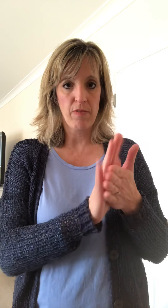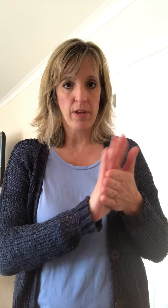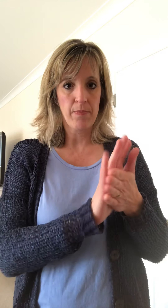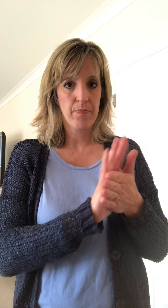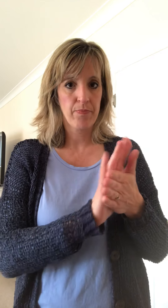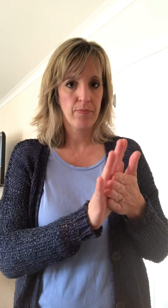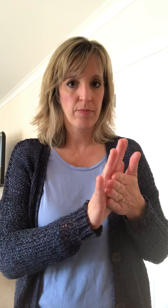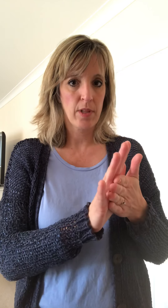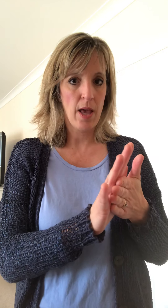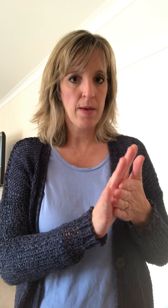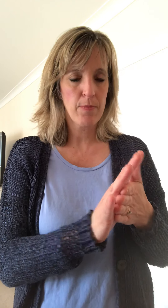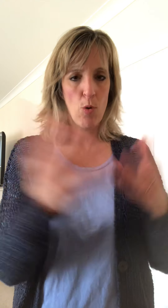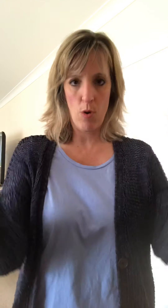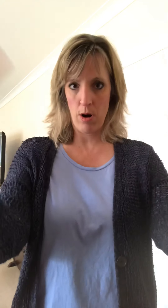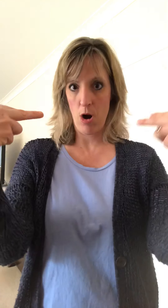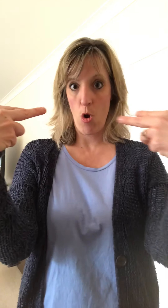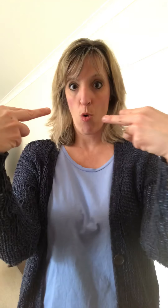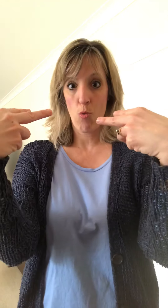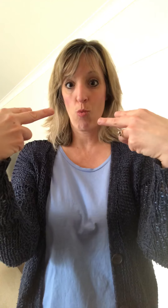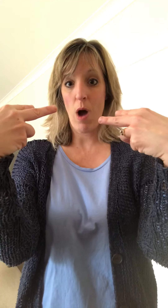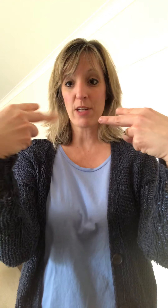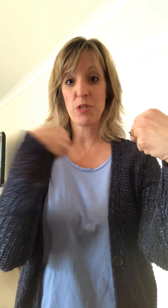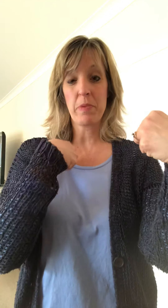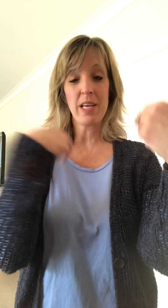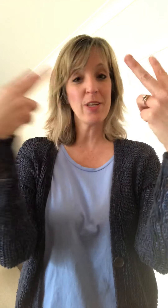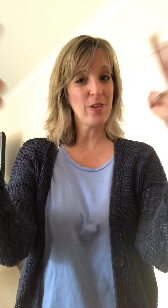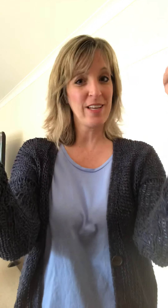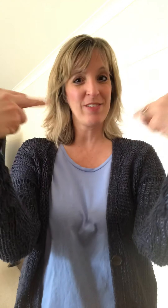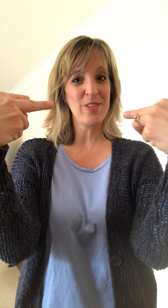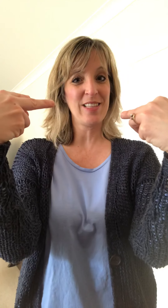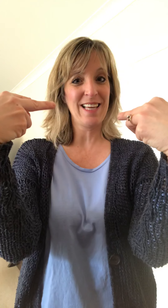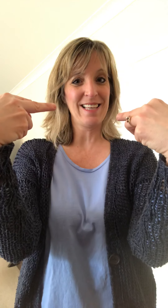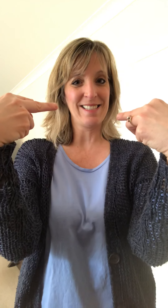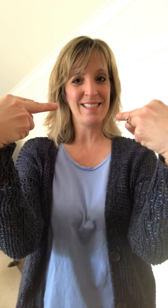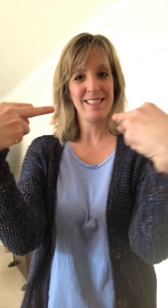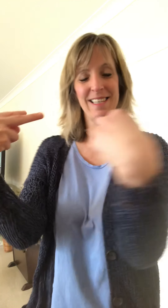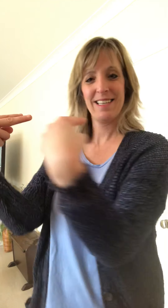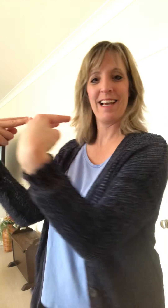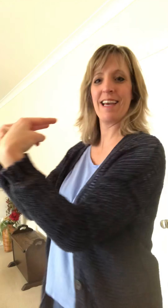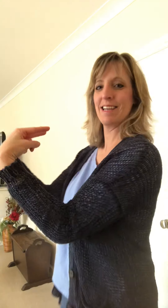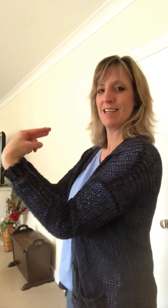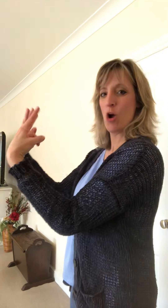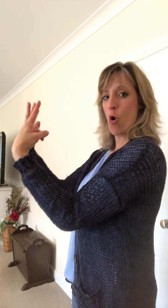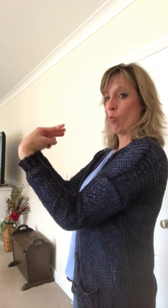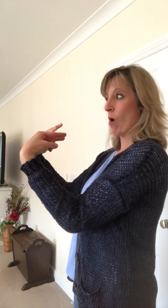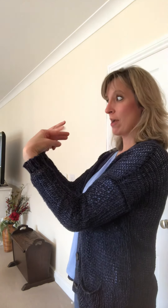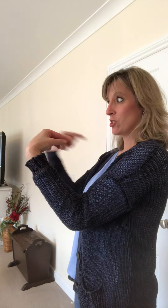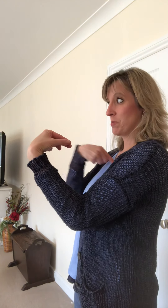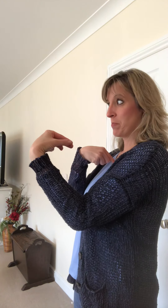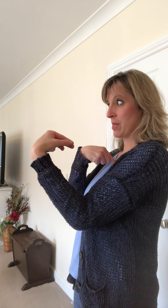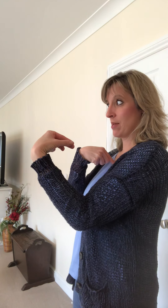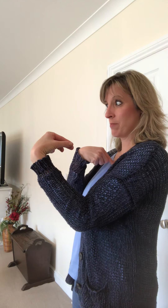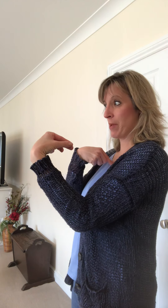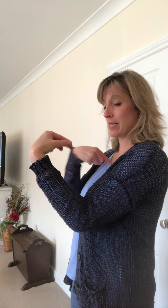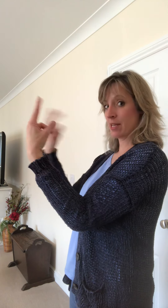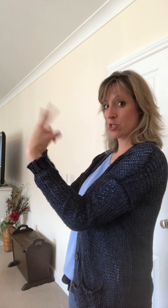movie, okay? Or watch me, you could even do it like this, okay? Watch me, pay